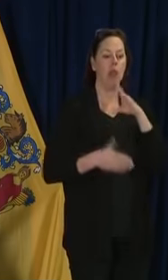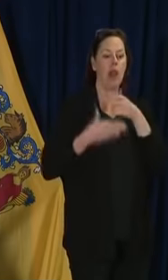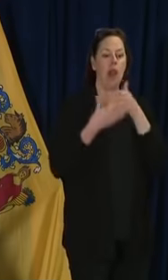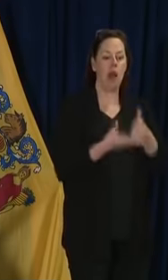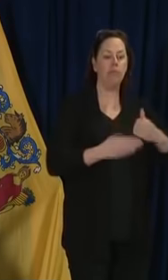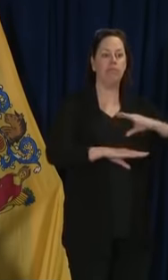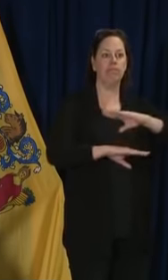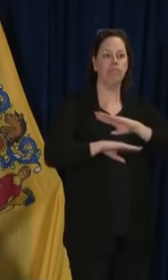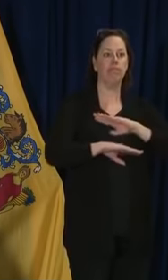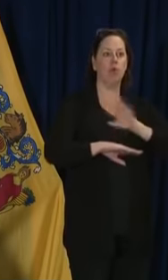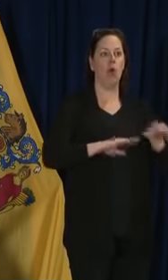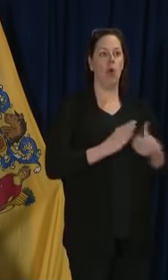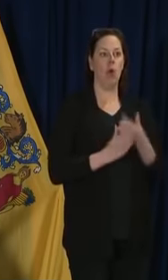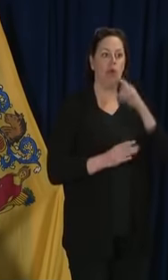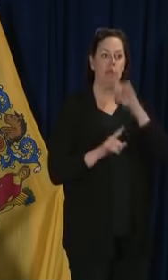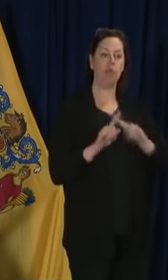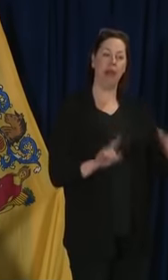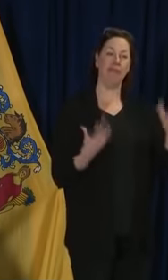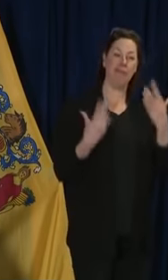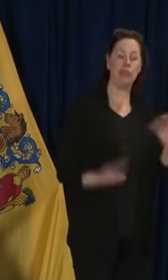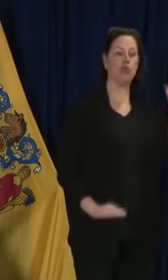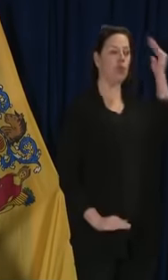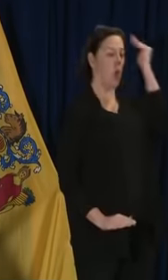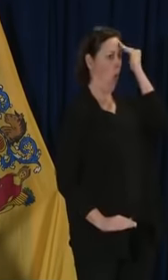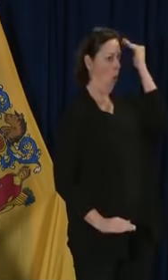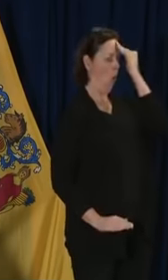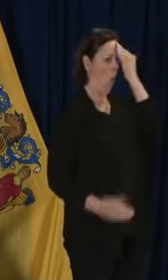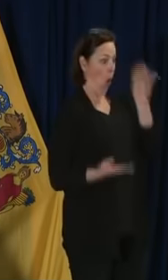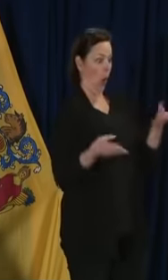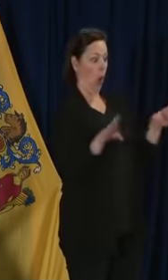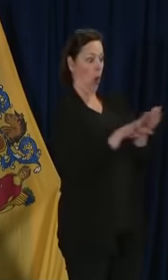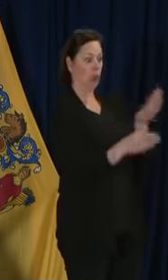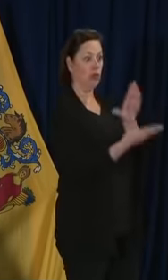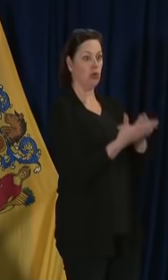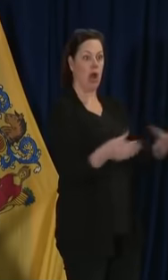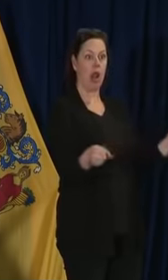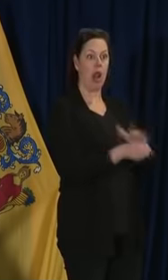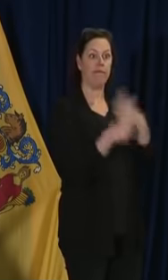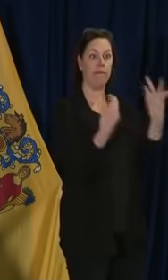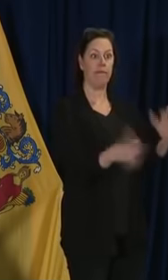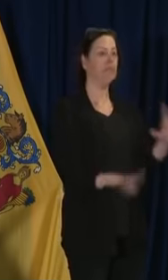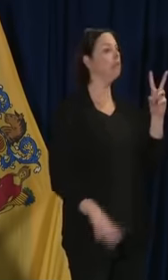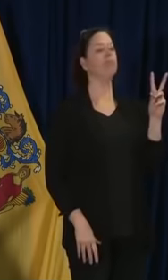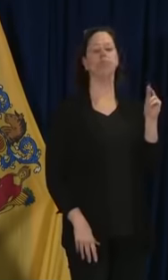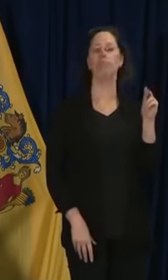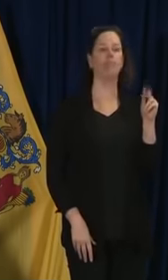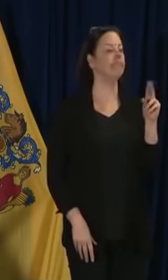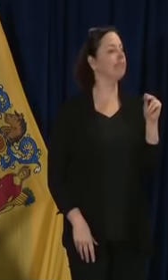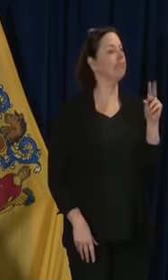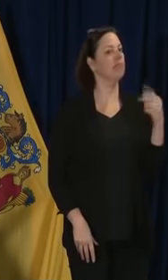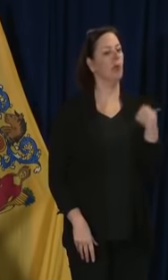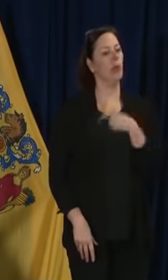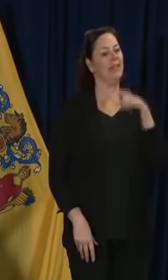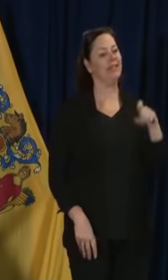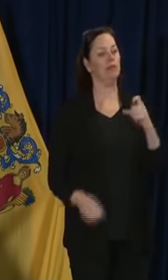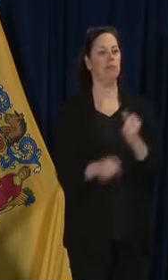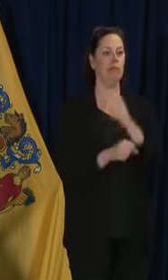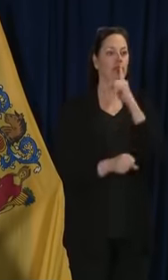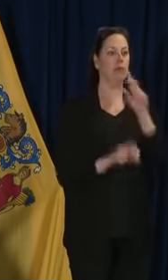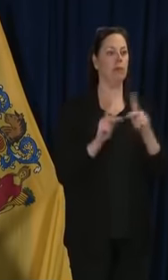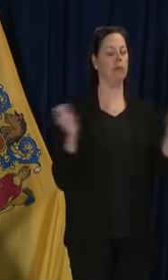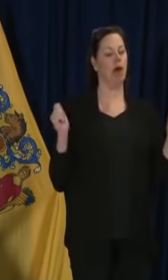However, I am keenly aware that closing schools is not the only step we must take to ensure that people aren't